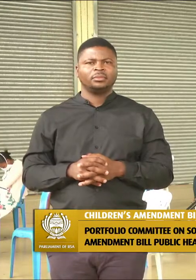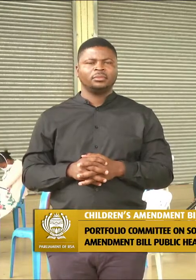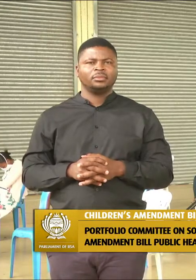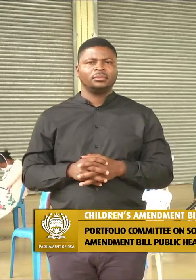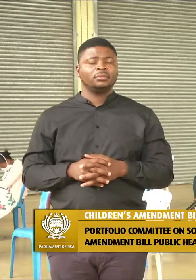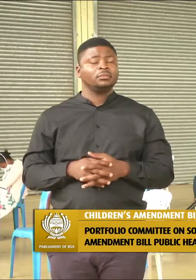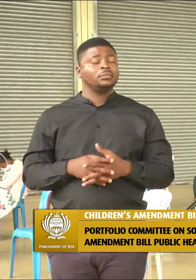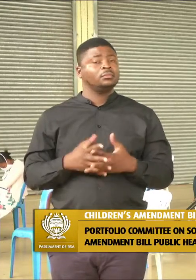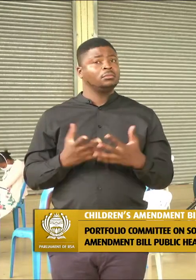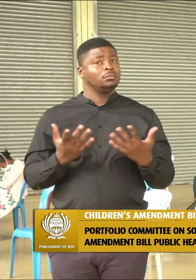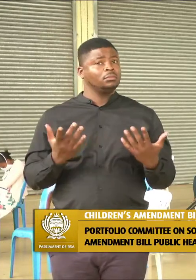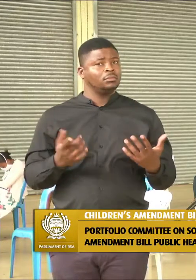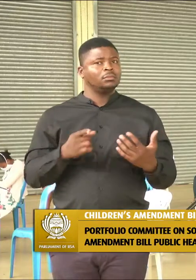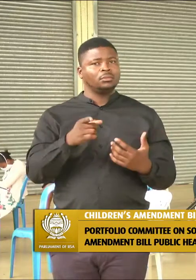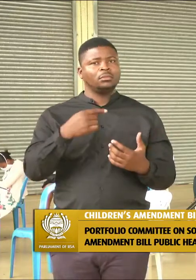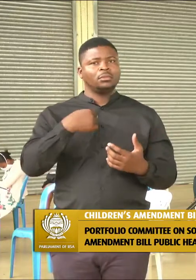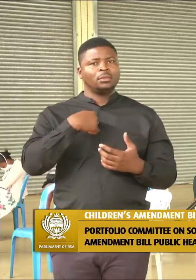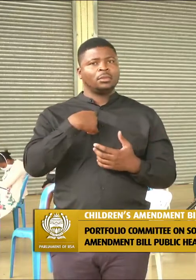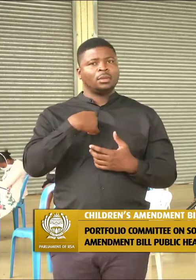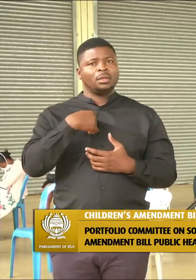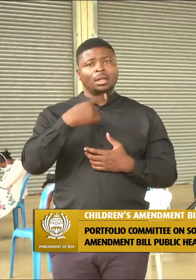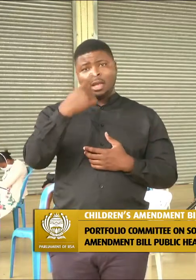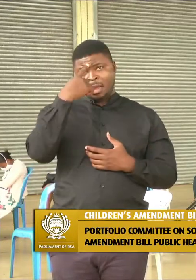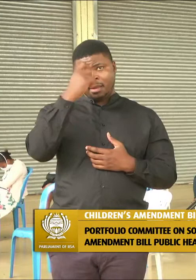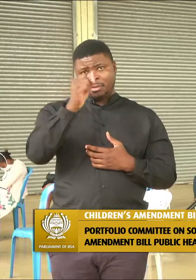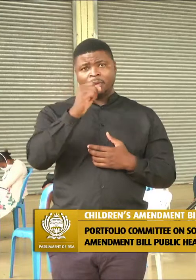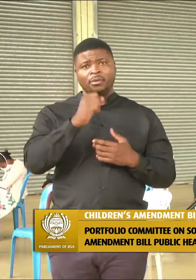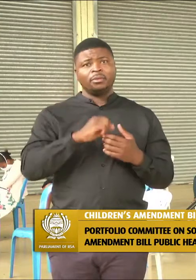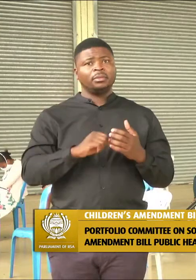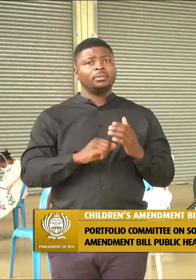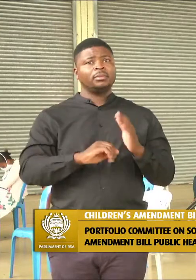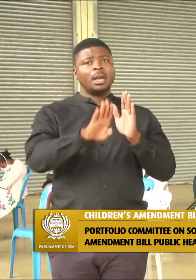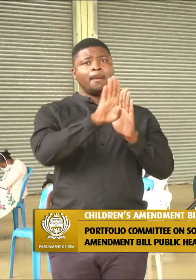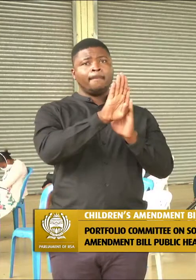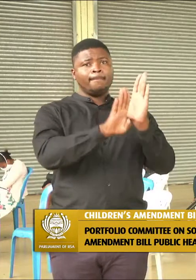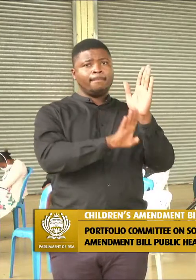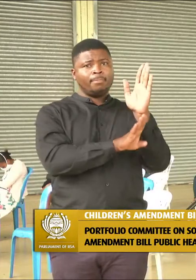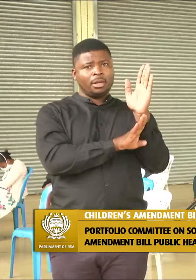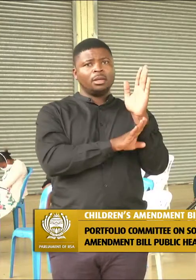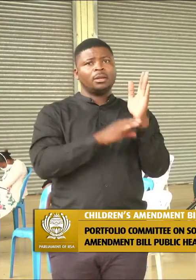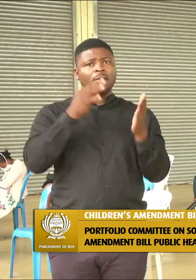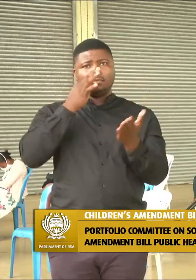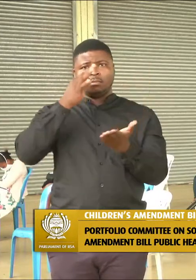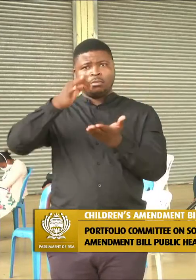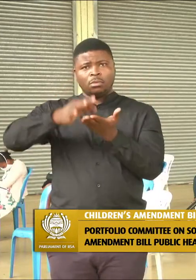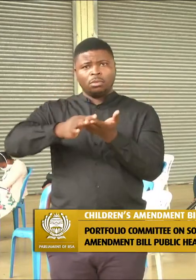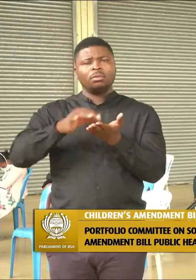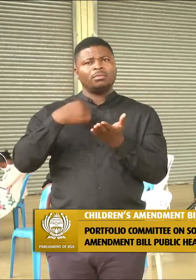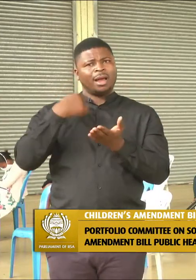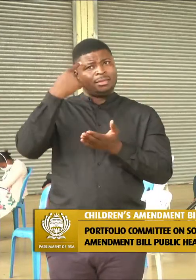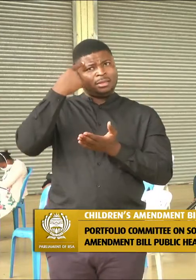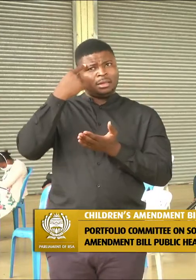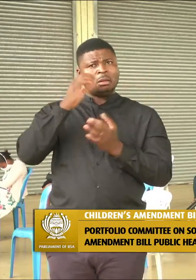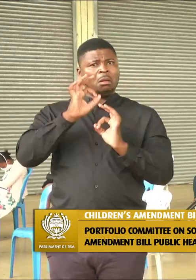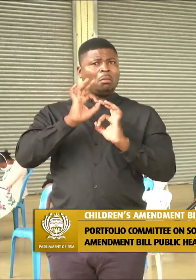So I believe that the amendments proposed, while somewhat in the right direction, need to be defined